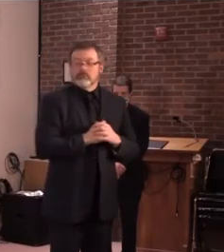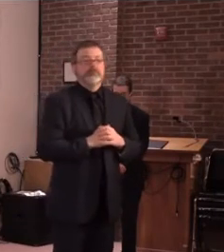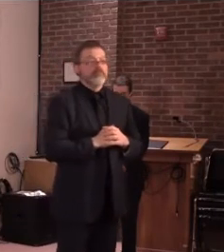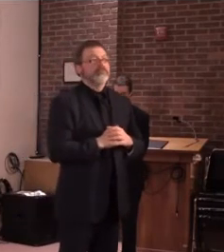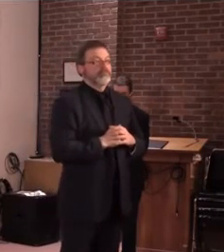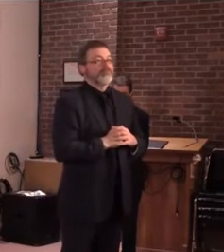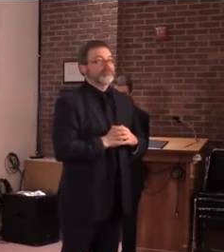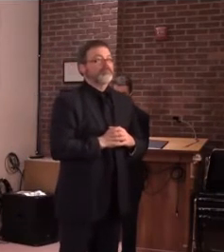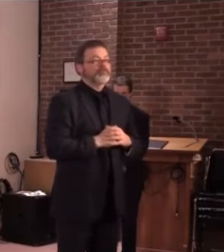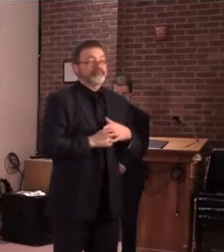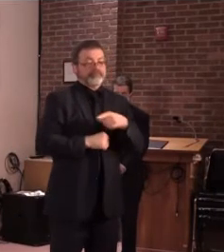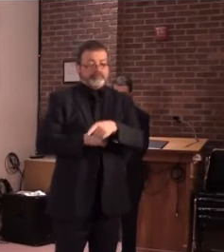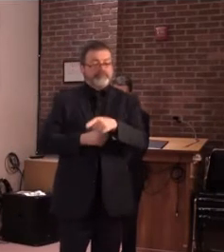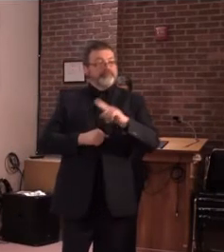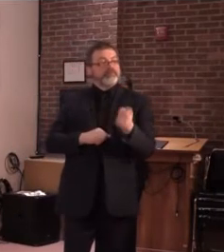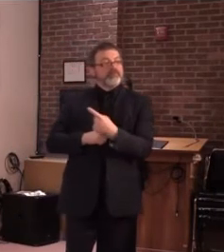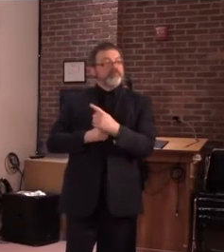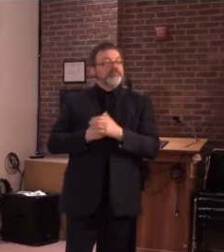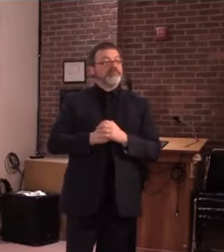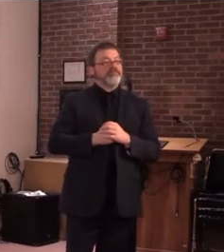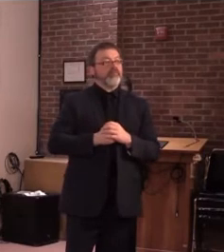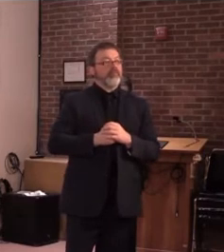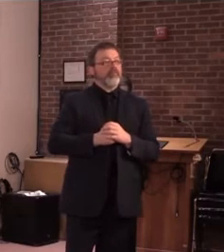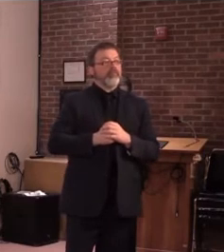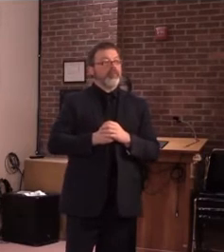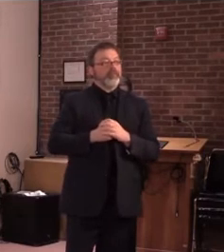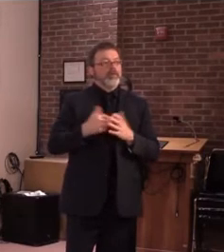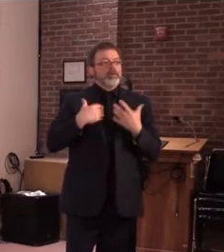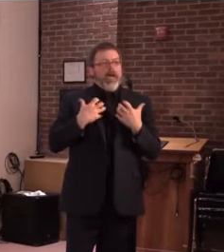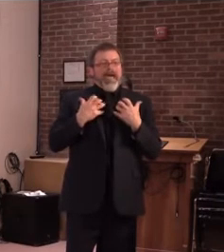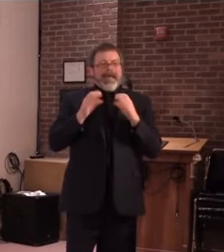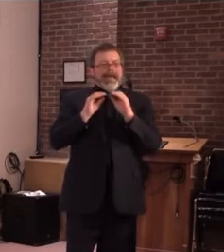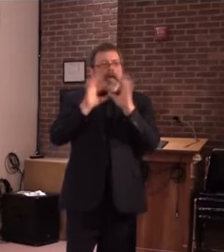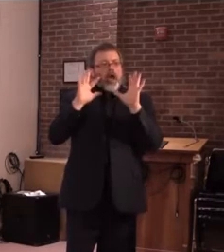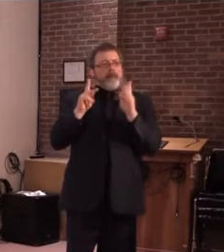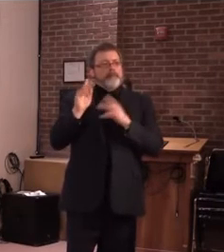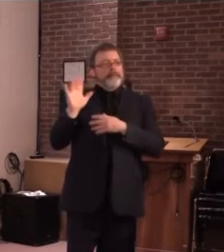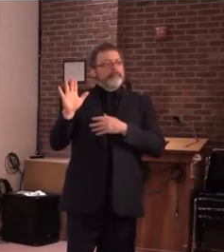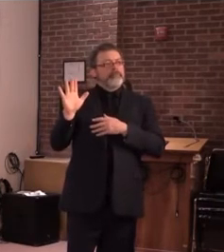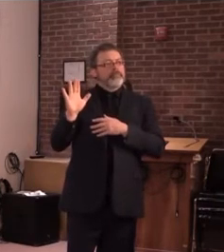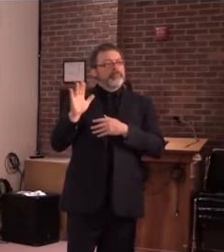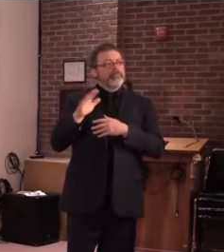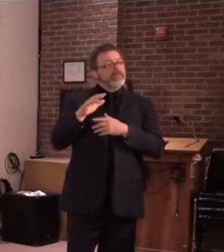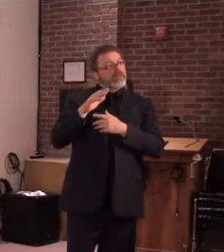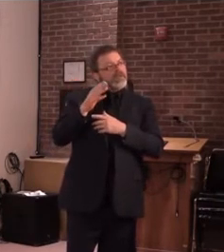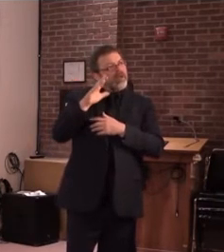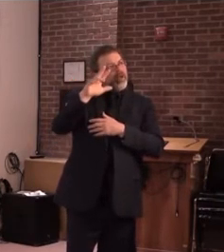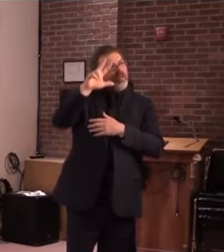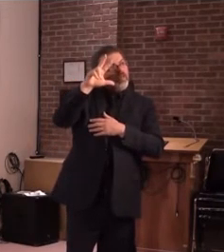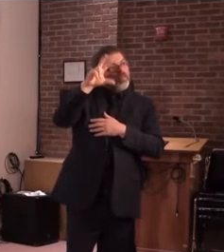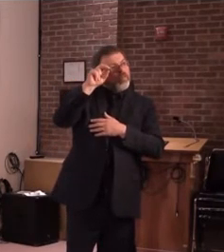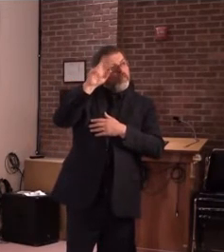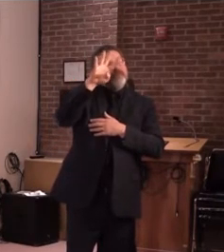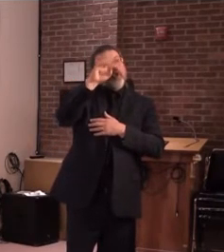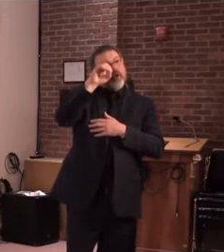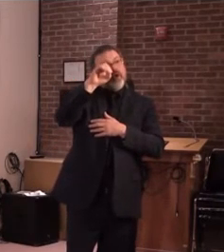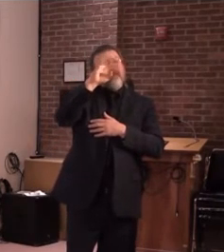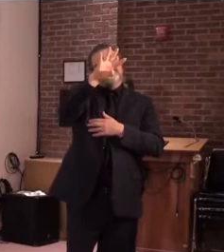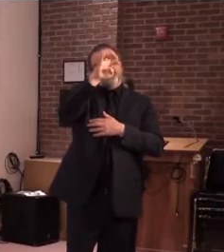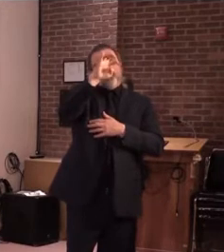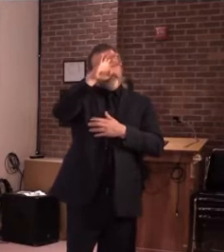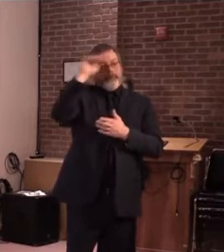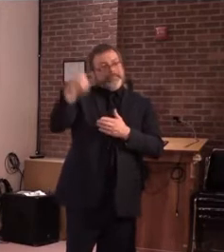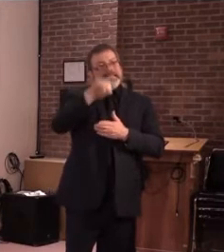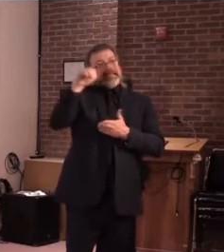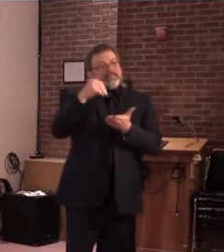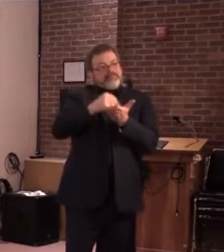Okay, Governor, just a quick clarifying question. This $400 million package, will that, in your proposal, be fully